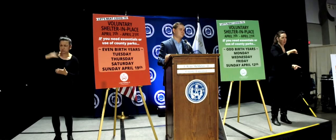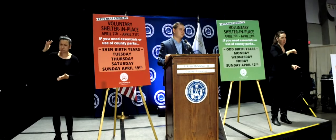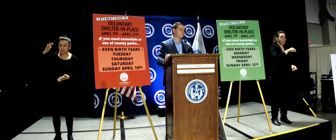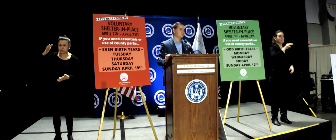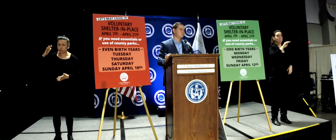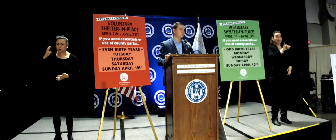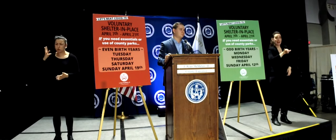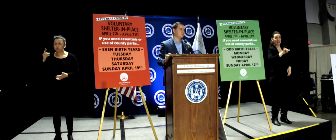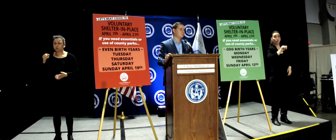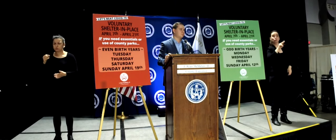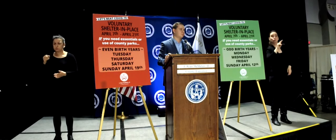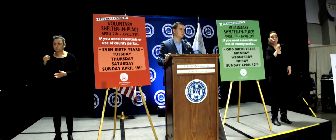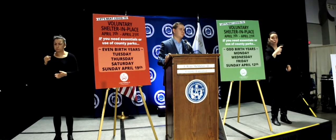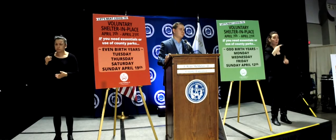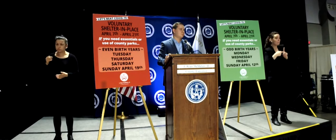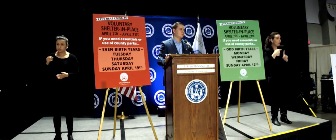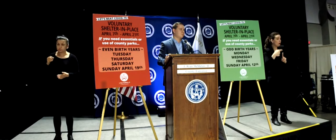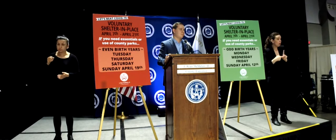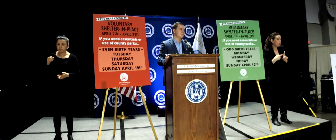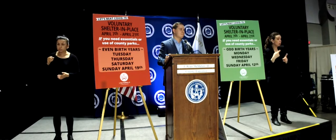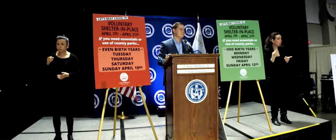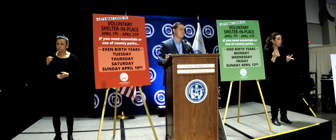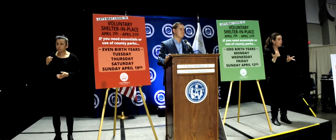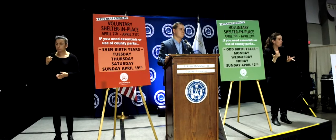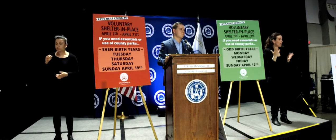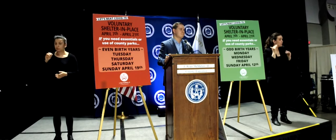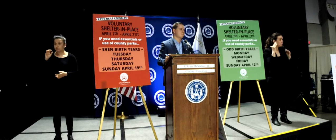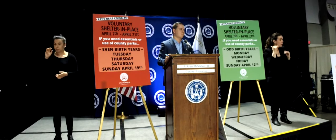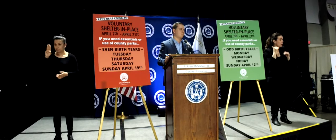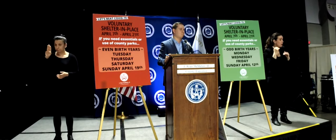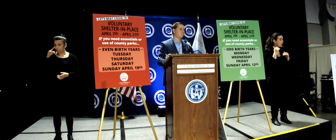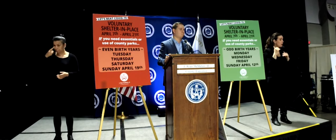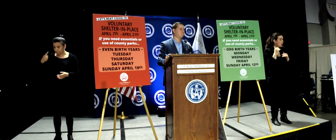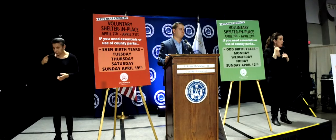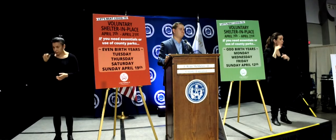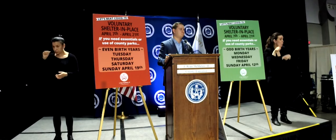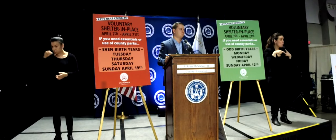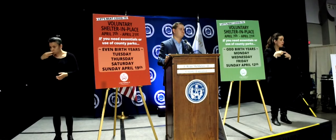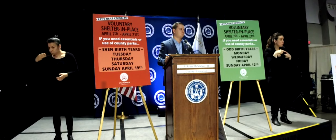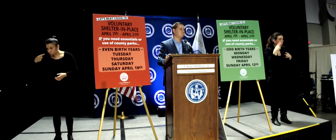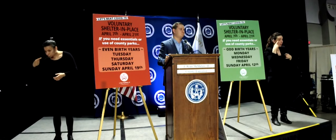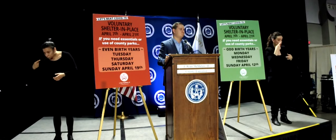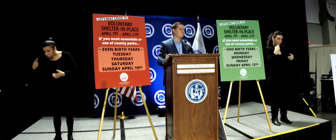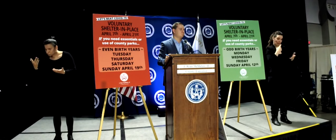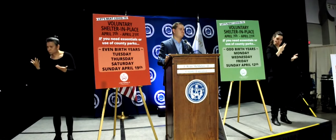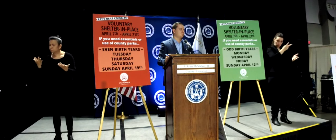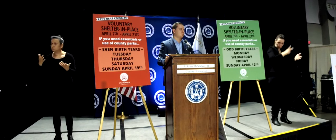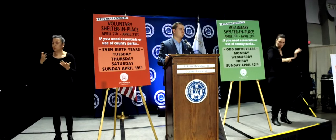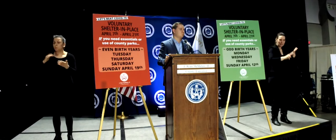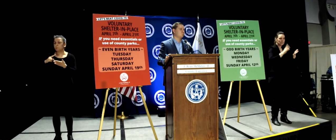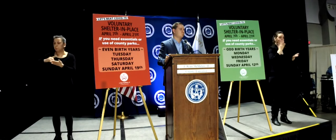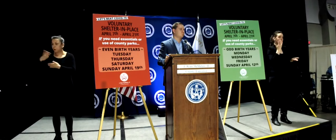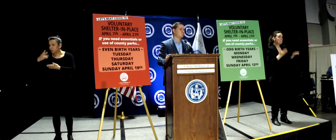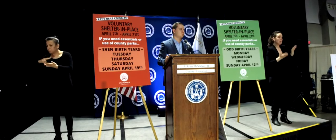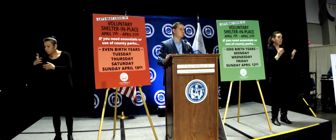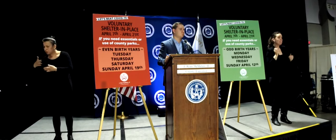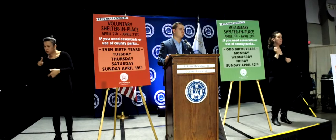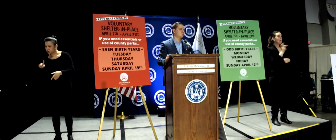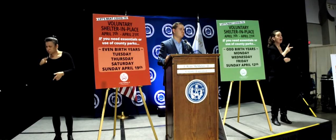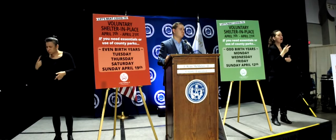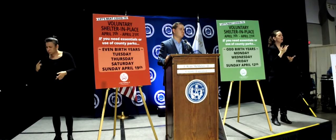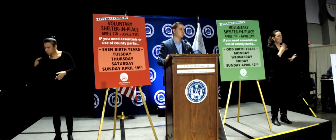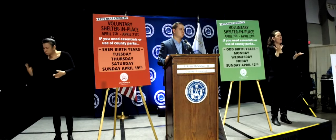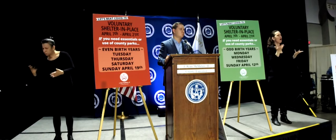what are we going to know in 2 weeks that'll give you some comfort